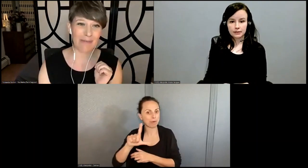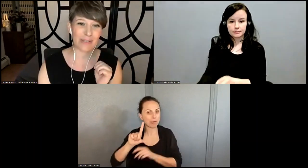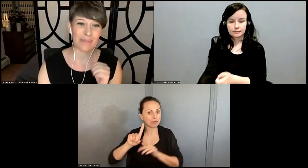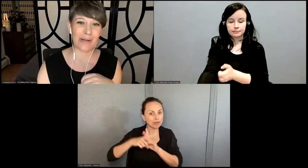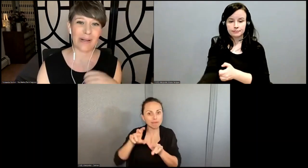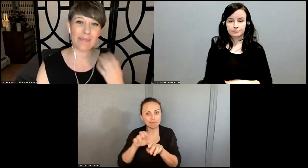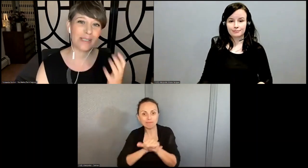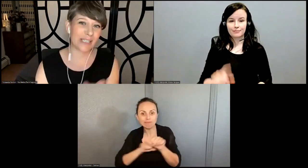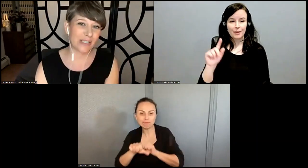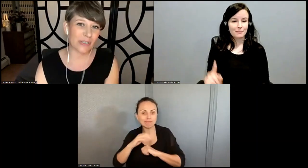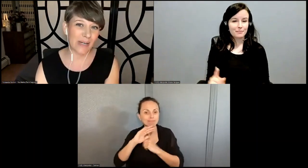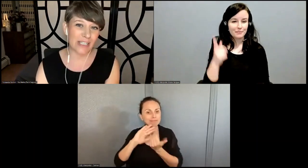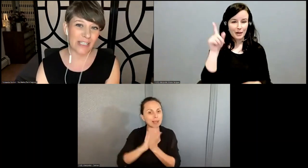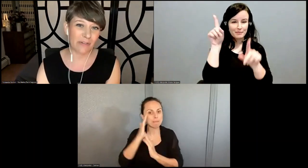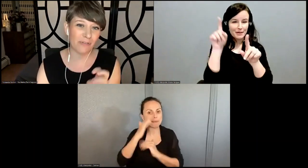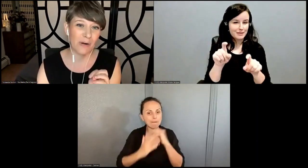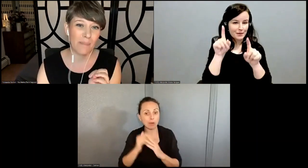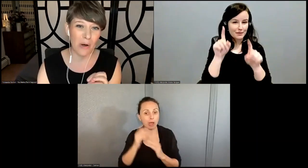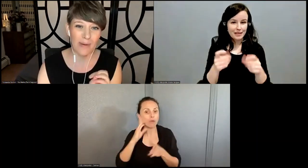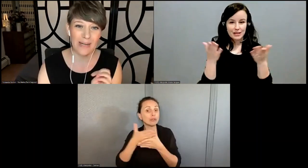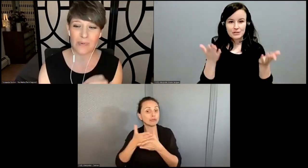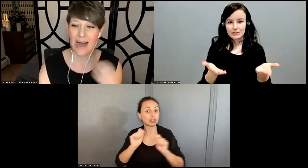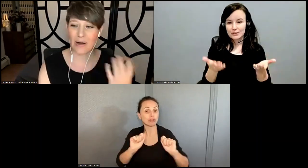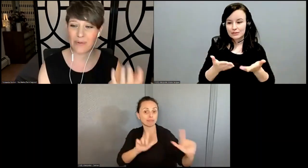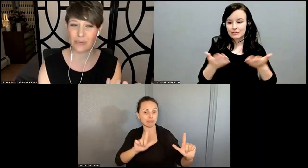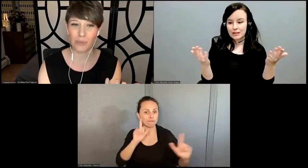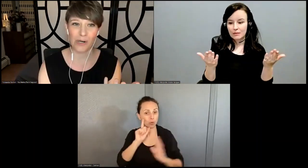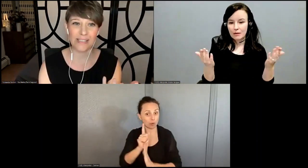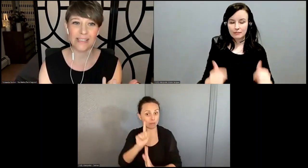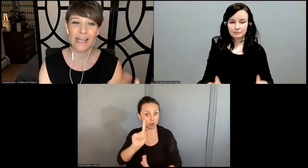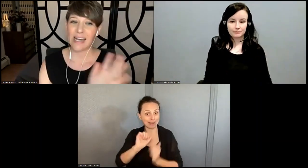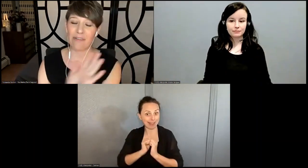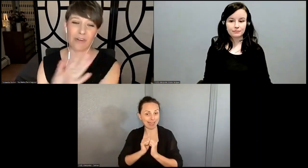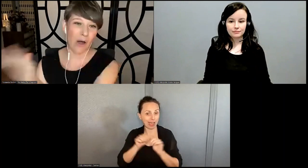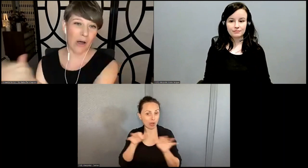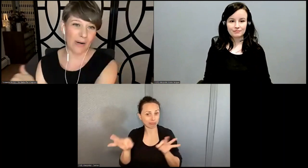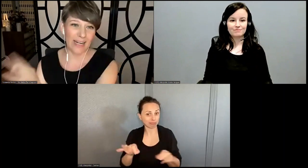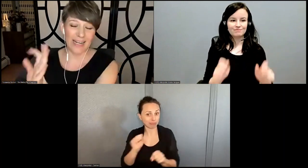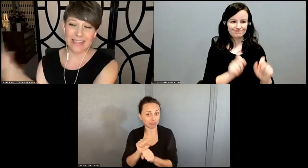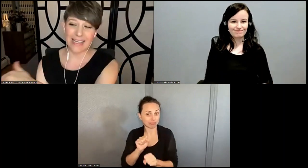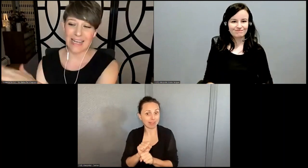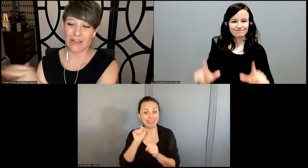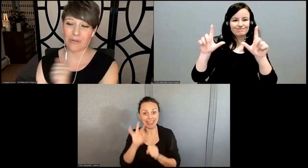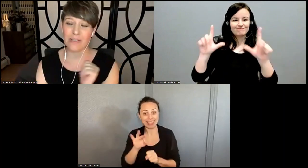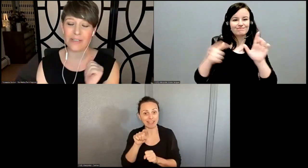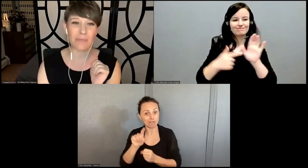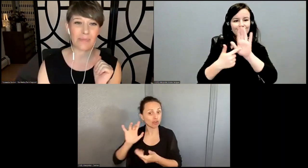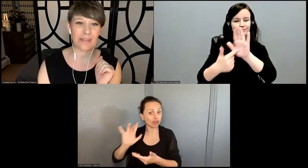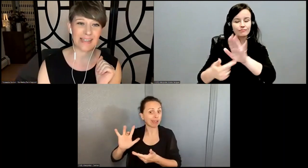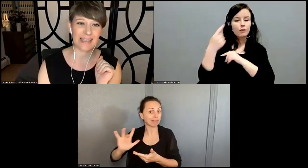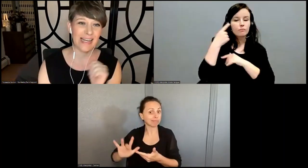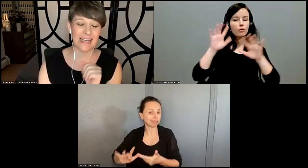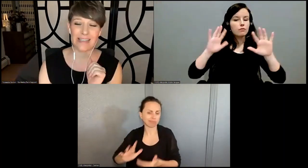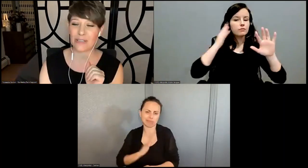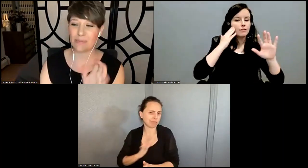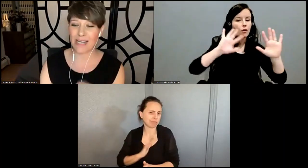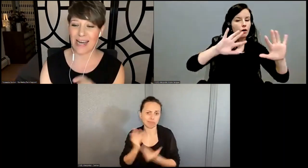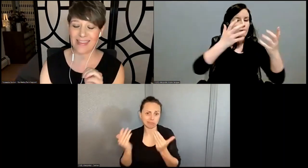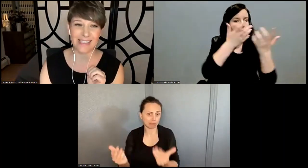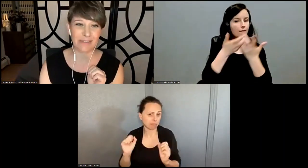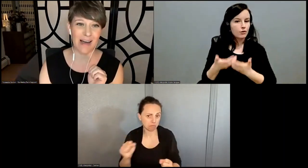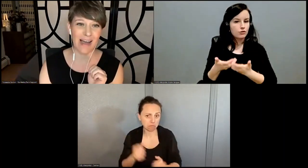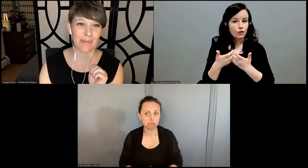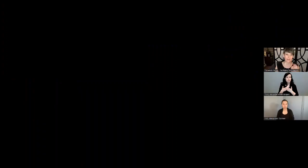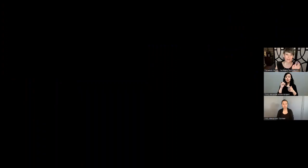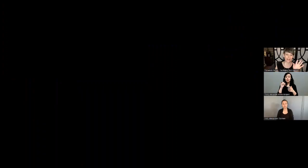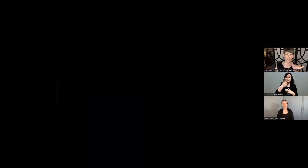bit comfortable. I'm just going to screen share for a moment how this works. If you're already clicking through the link in the Zoom chat,